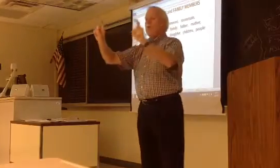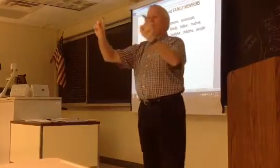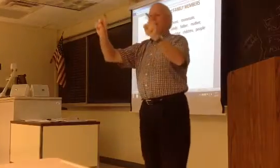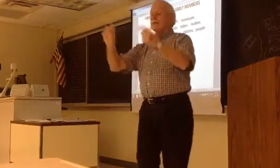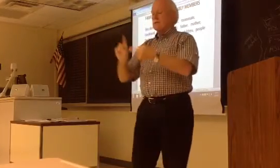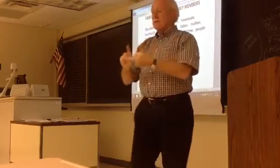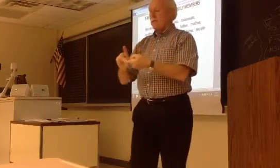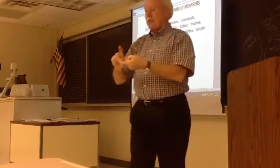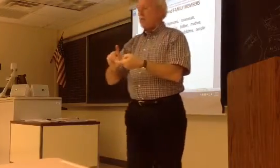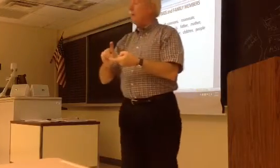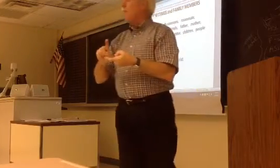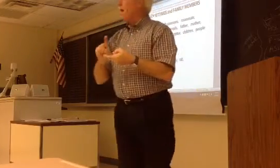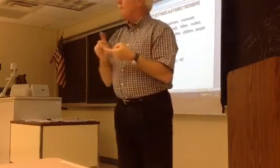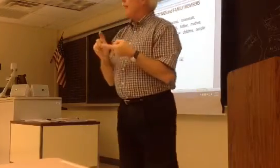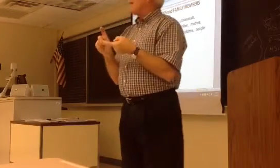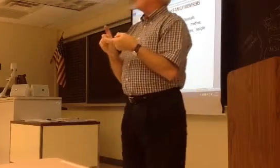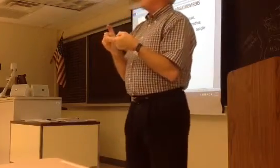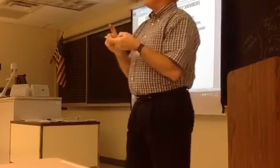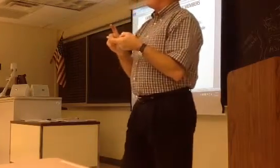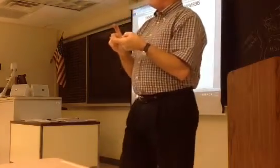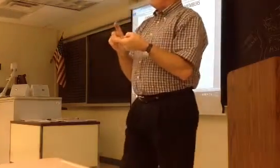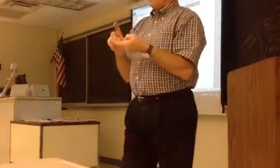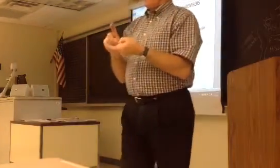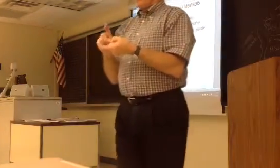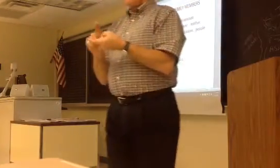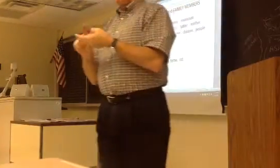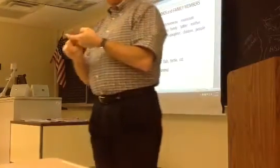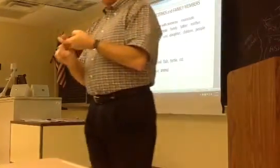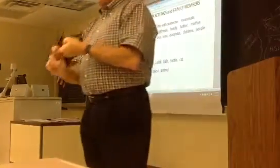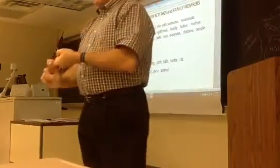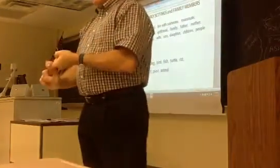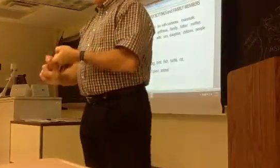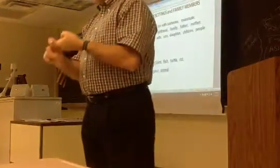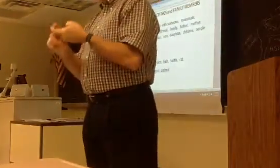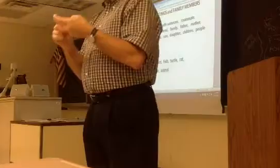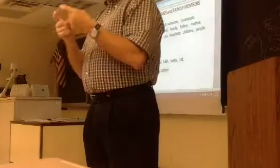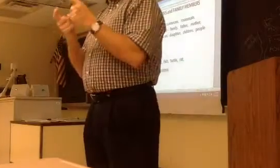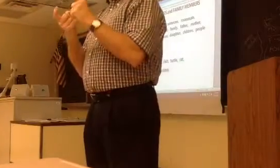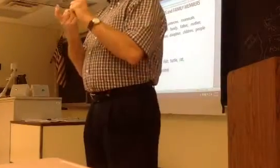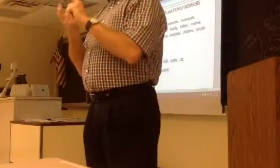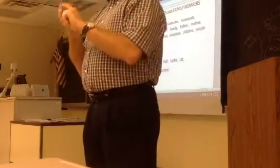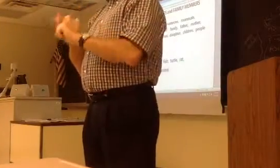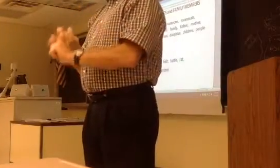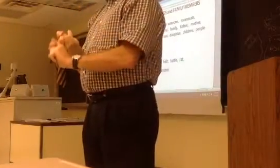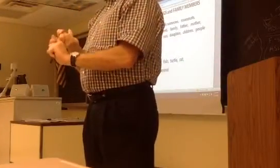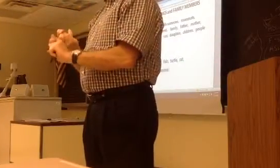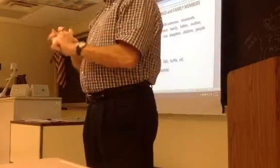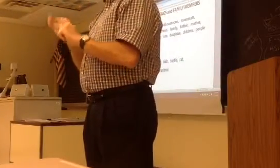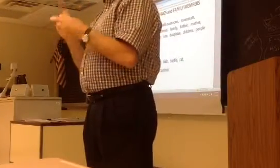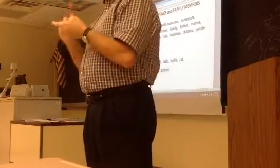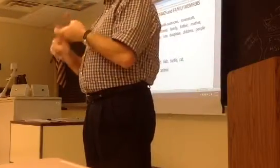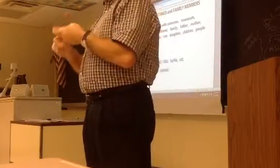open X's a bit, one palm down and one palm up. You simply hook them once, rotate and hook them again, and that's a